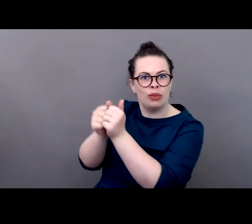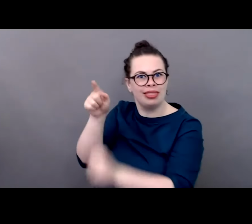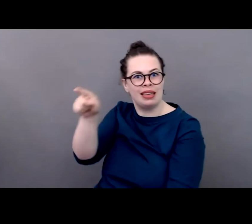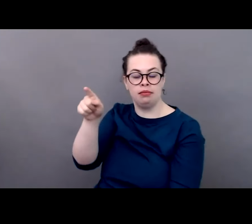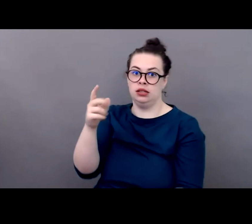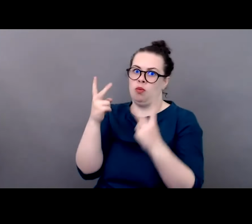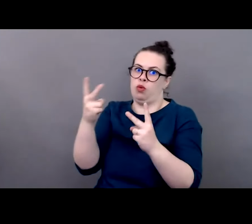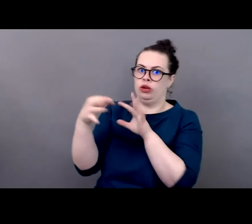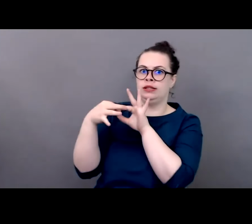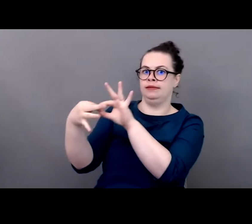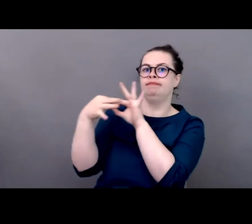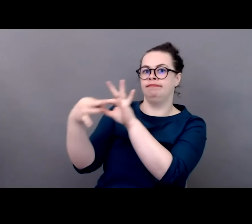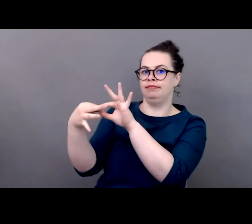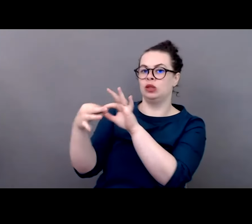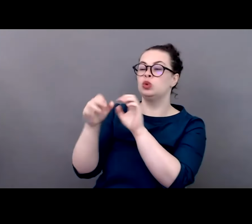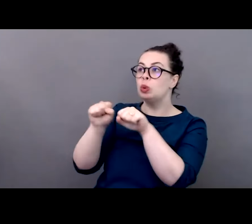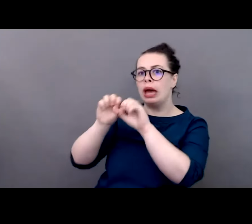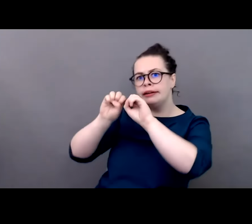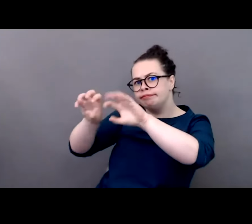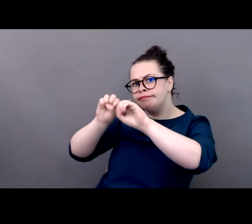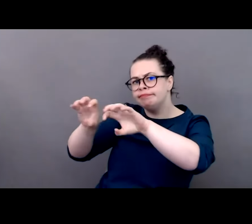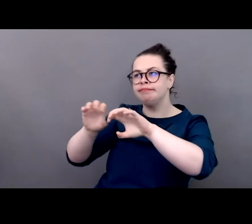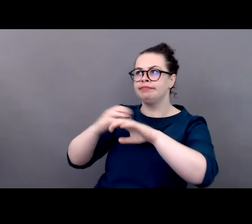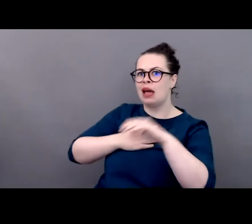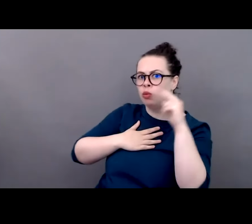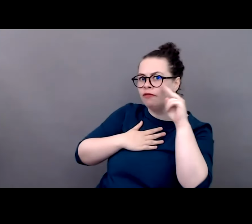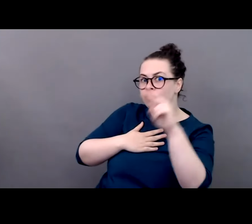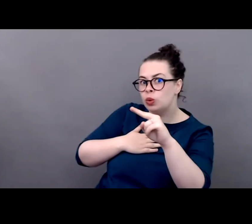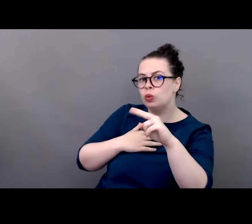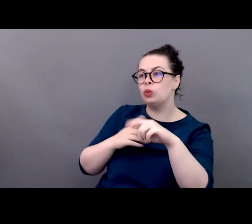then how to discuss on how to address